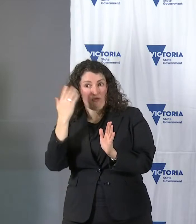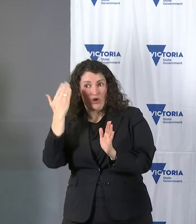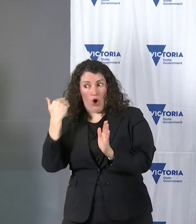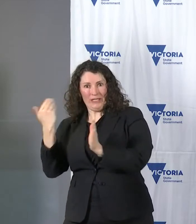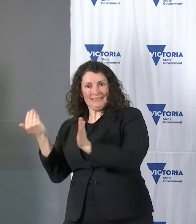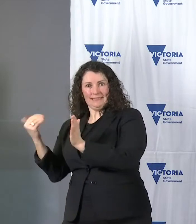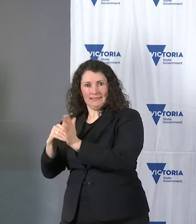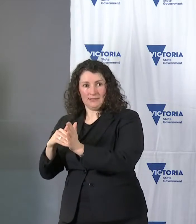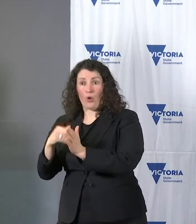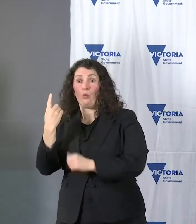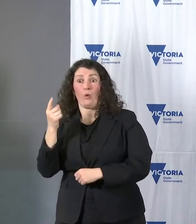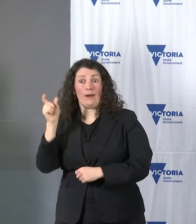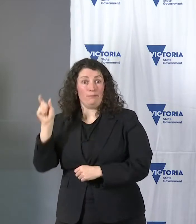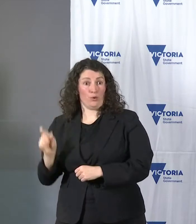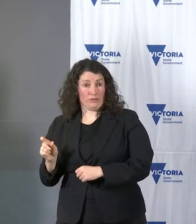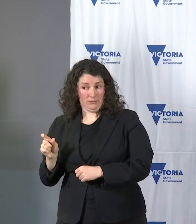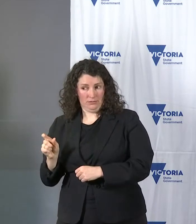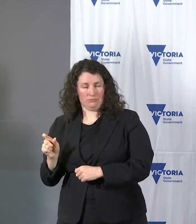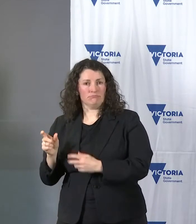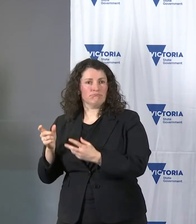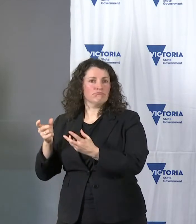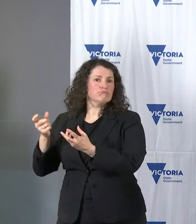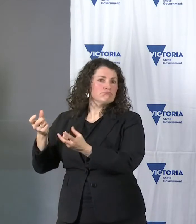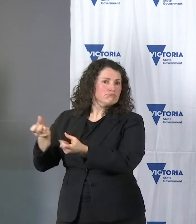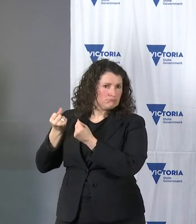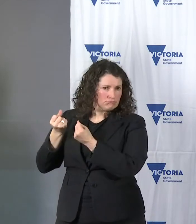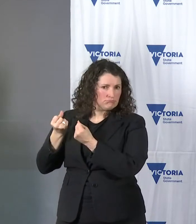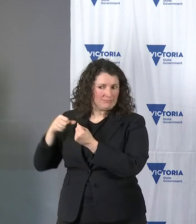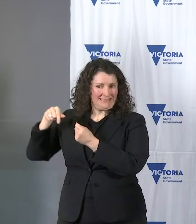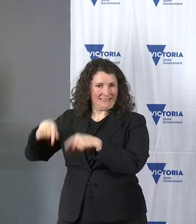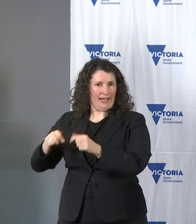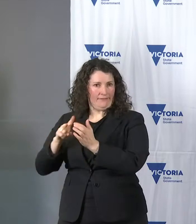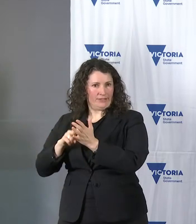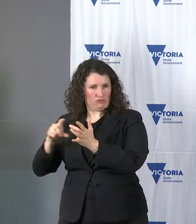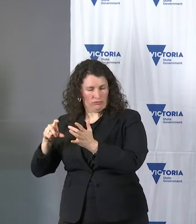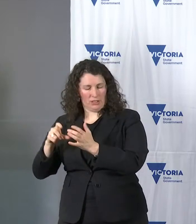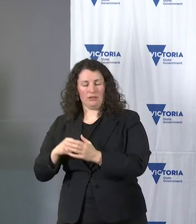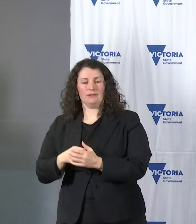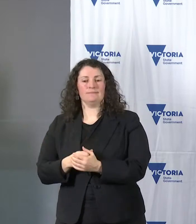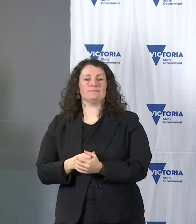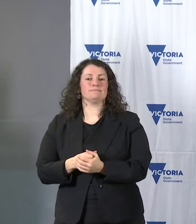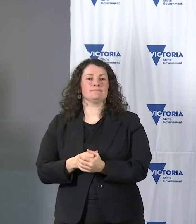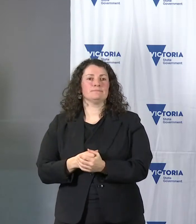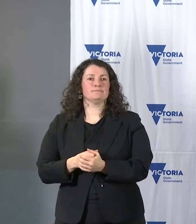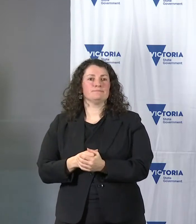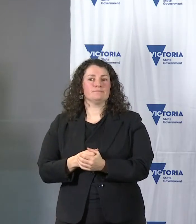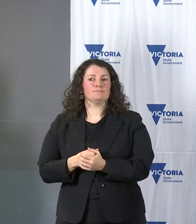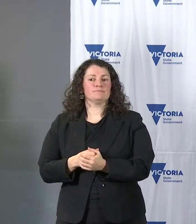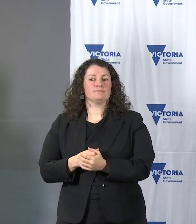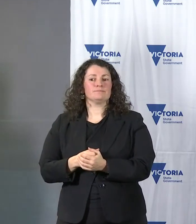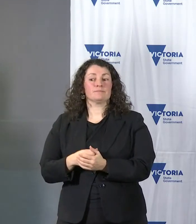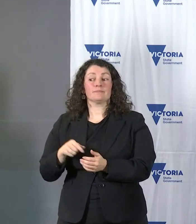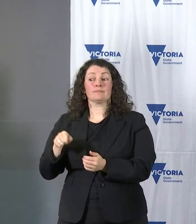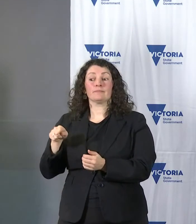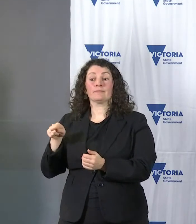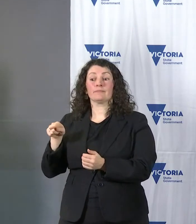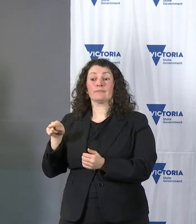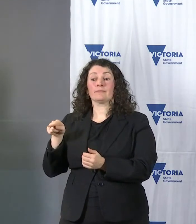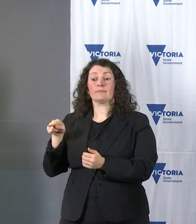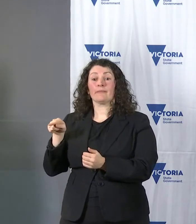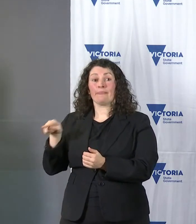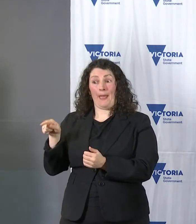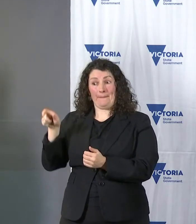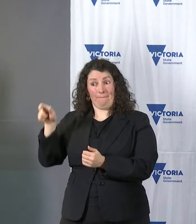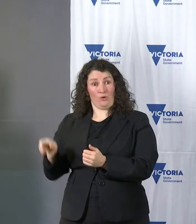a further community case that has been just come into the system. They are not an existing primary